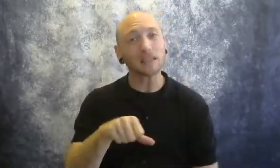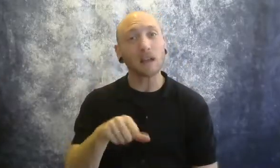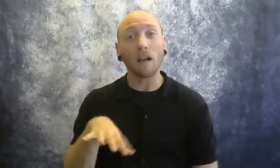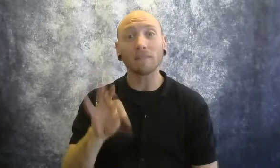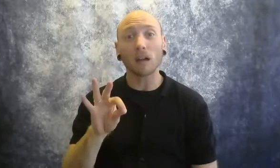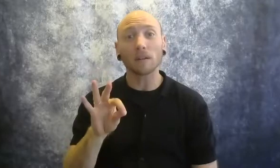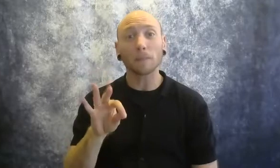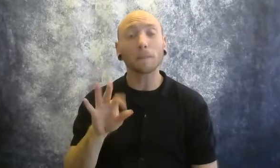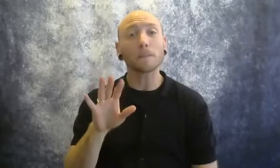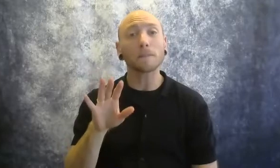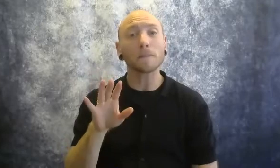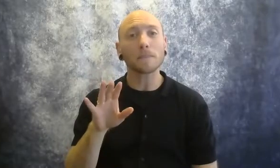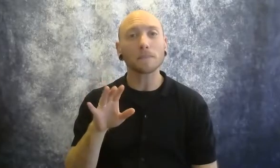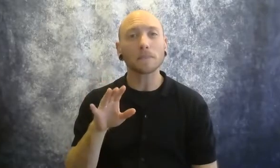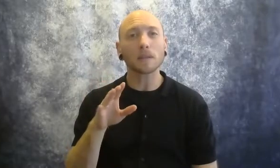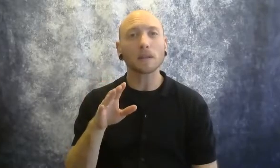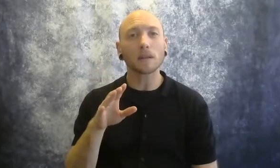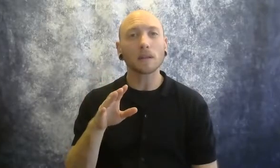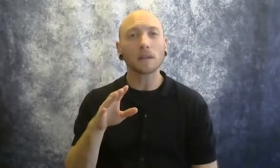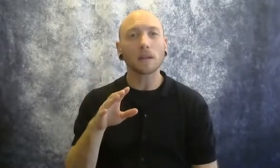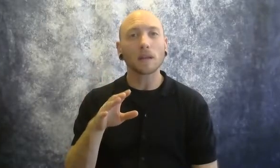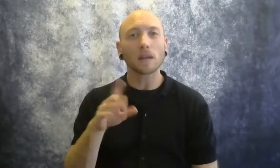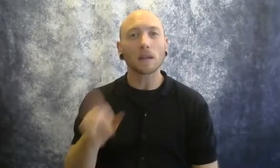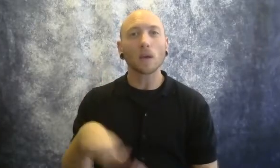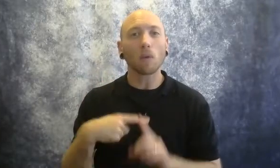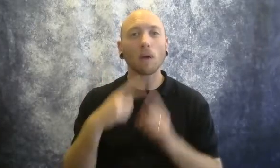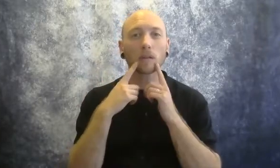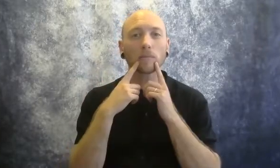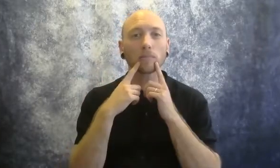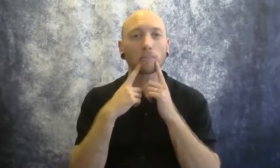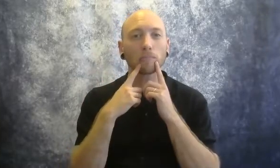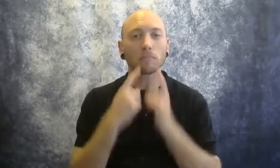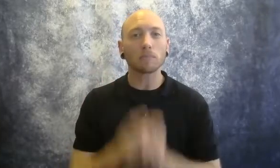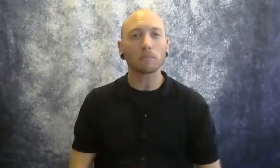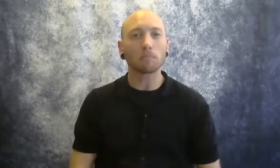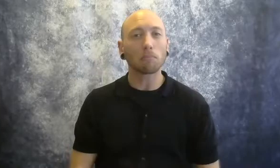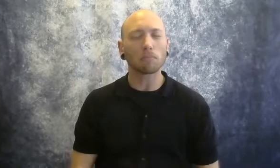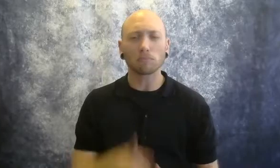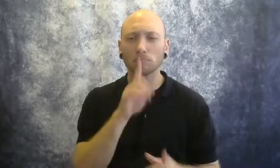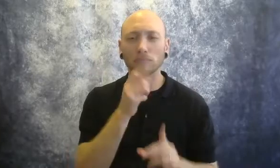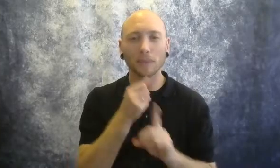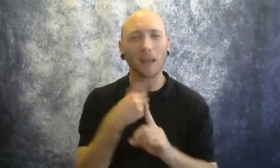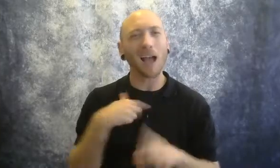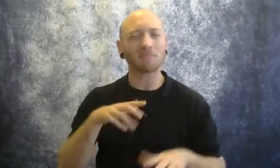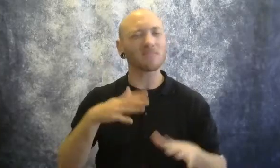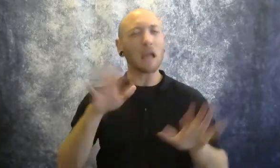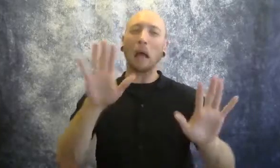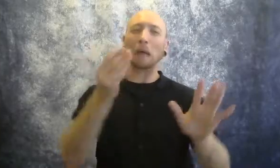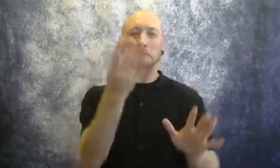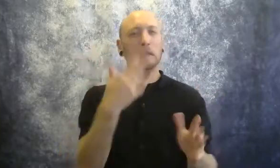people. I have found out that a curved lip, turned down lip or whatever, has a tremendous impact. I try to say hello